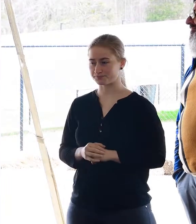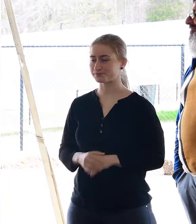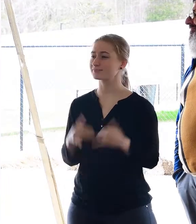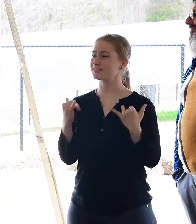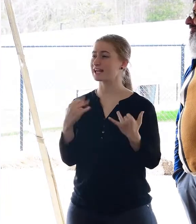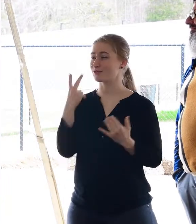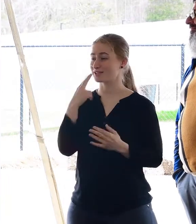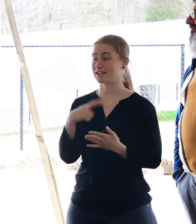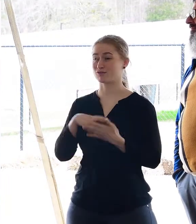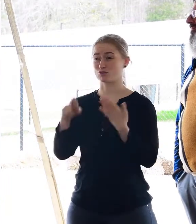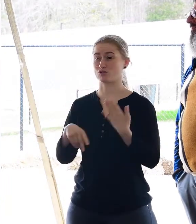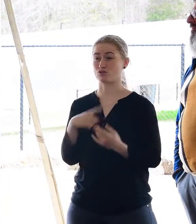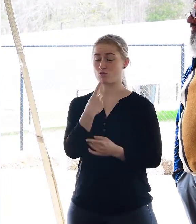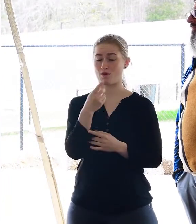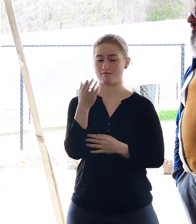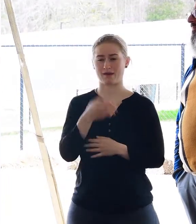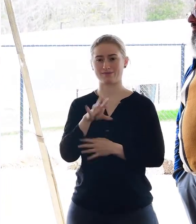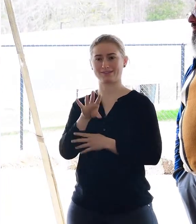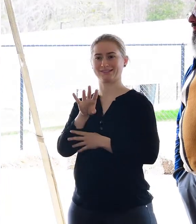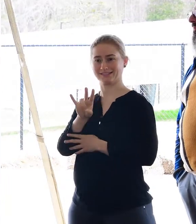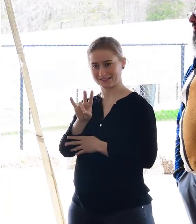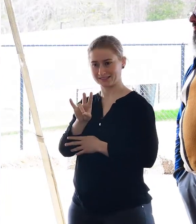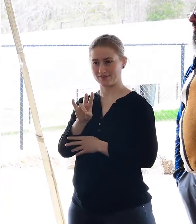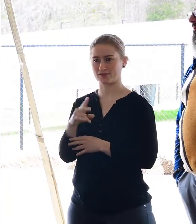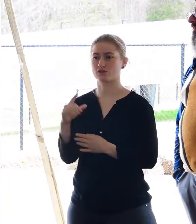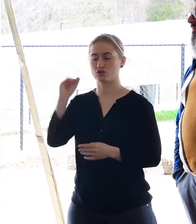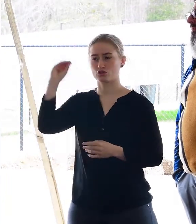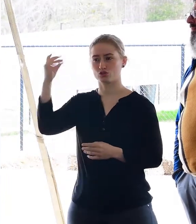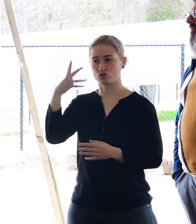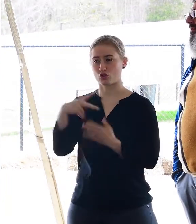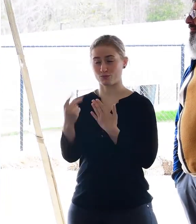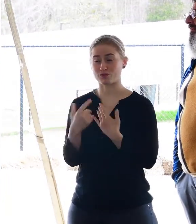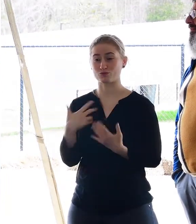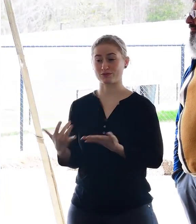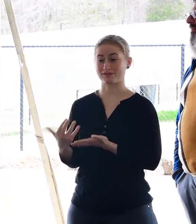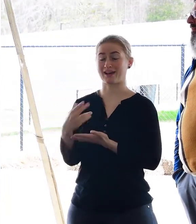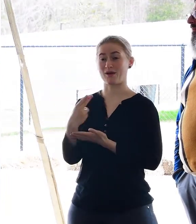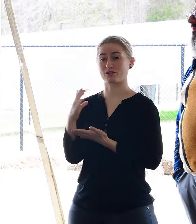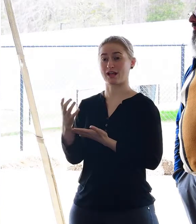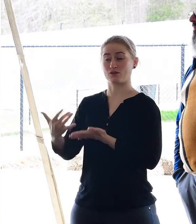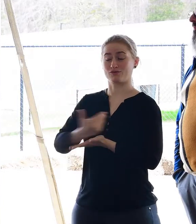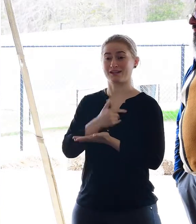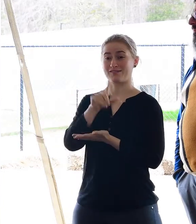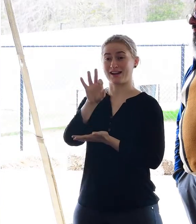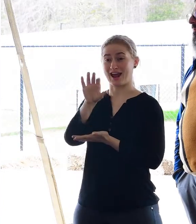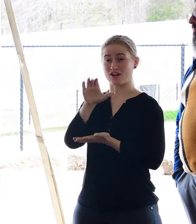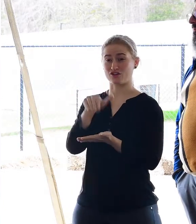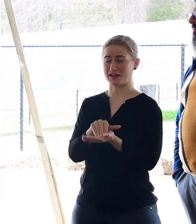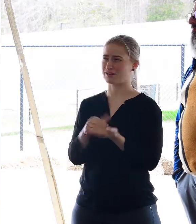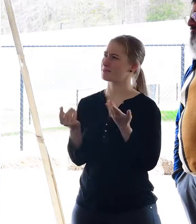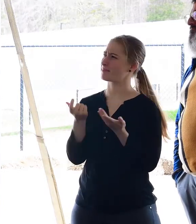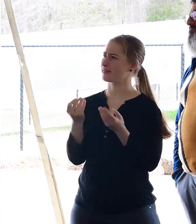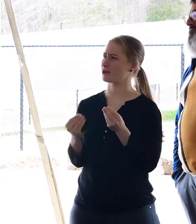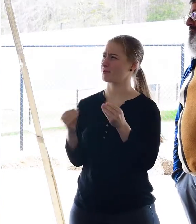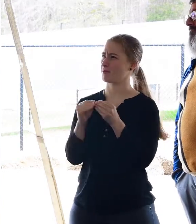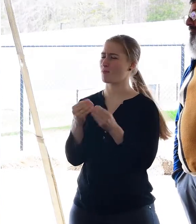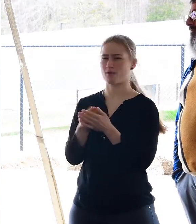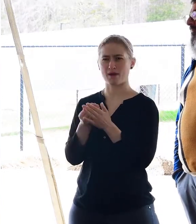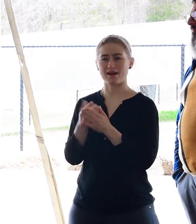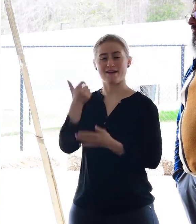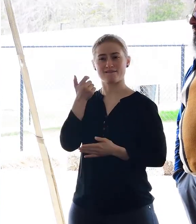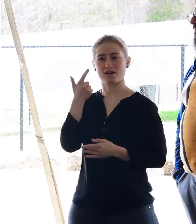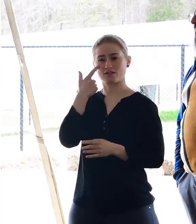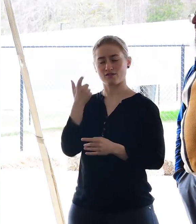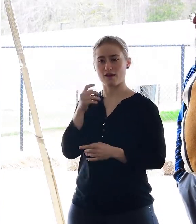seeing the results of one of 7 solar projects for which Howard County has received $900,000 in aggregate, I think it was a little bit more than that, of funds